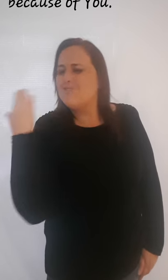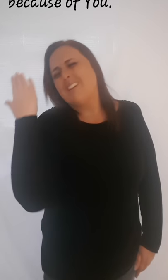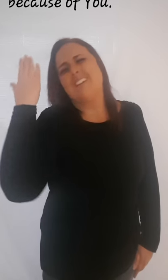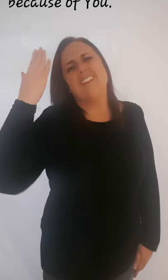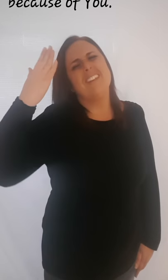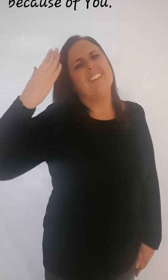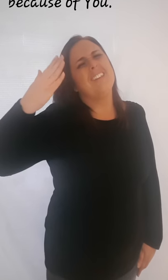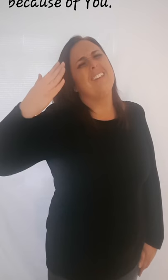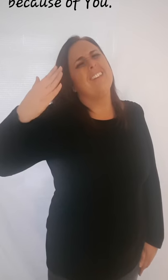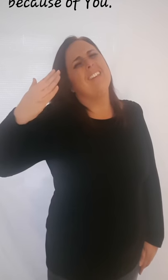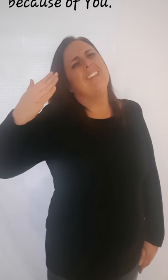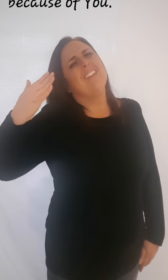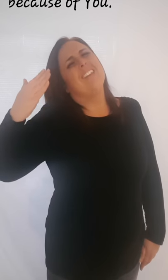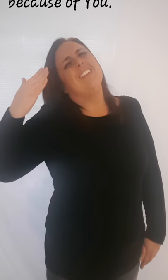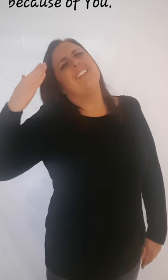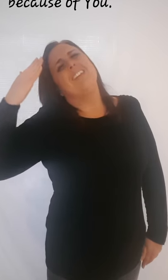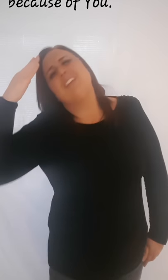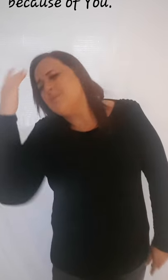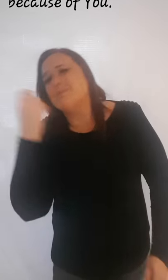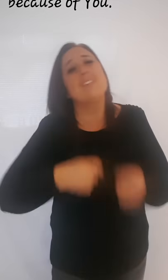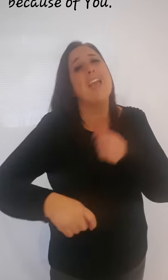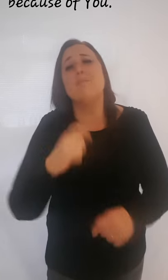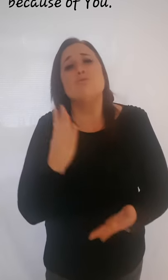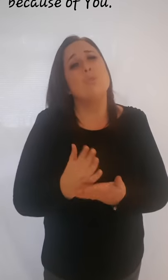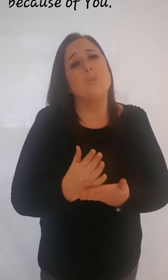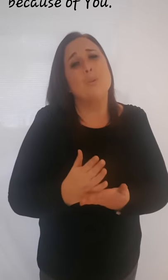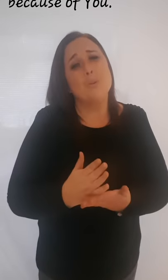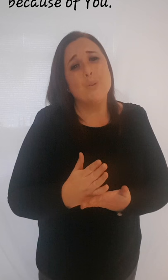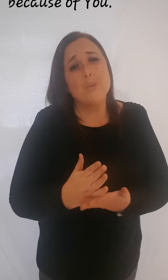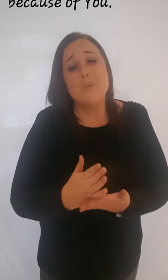dreams came true,